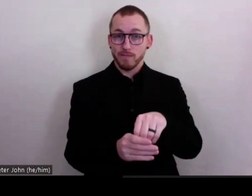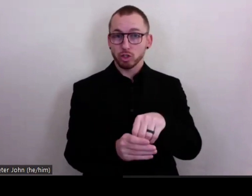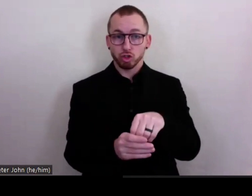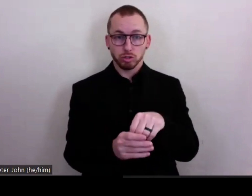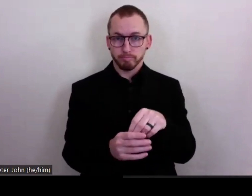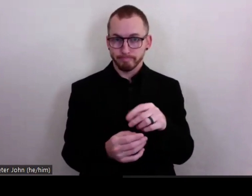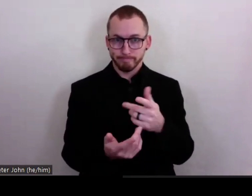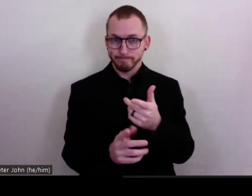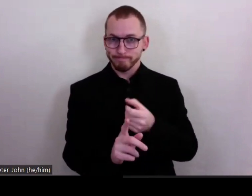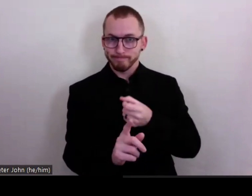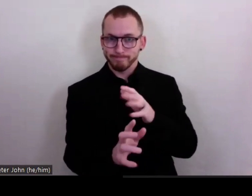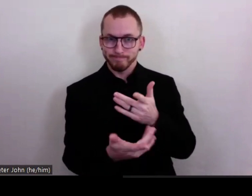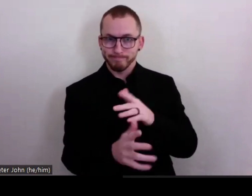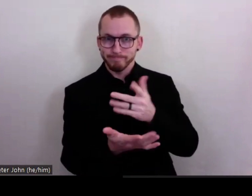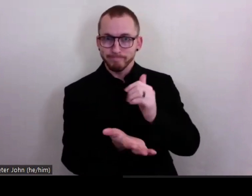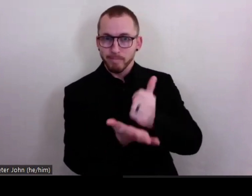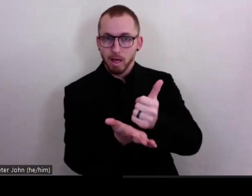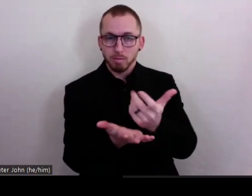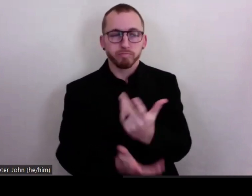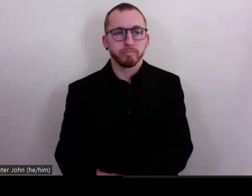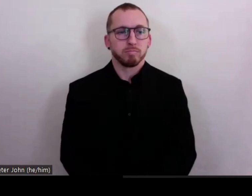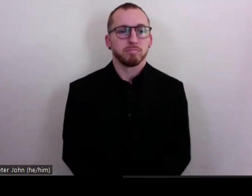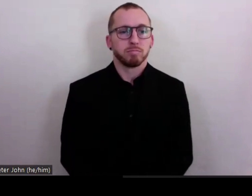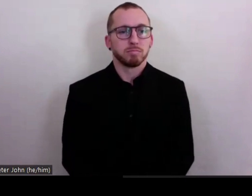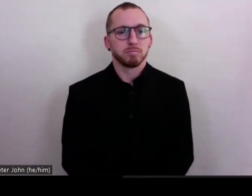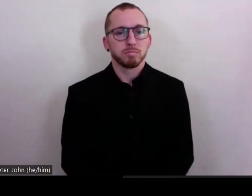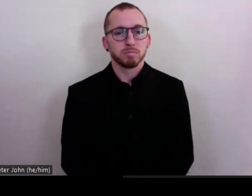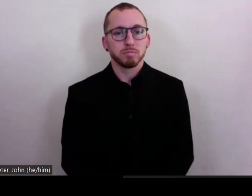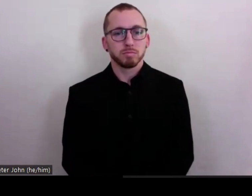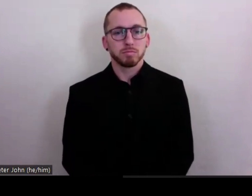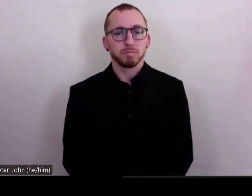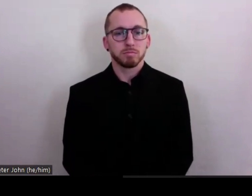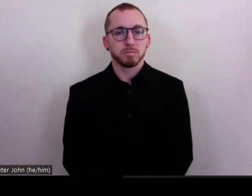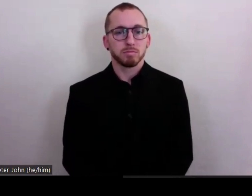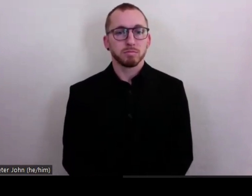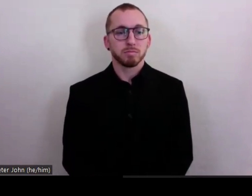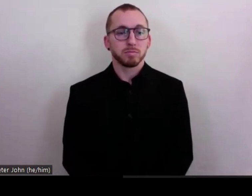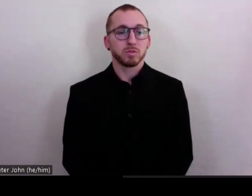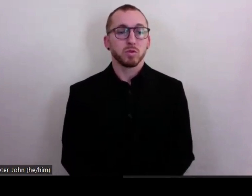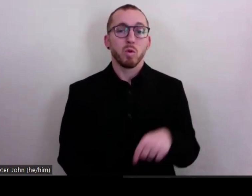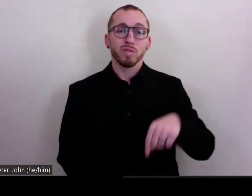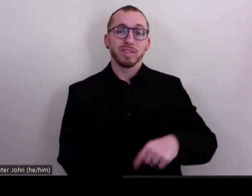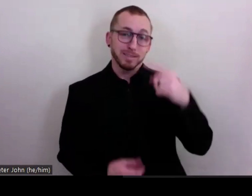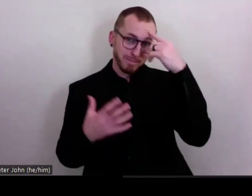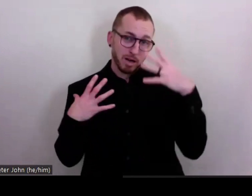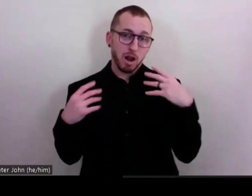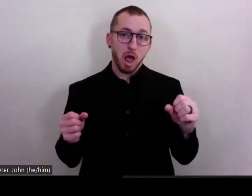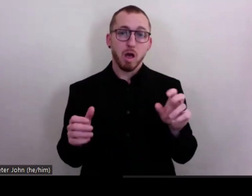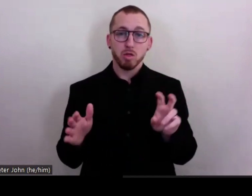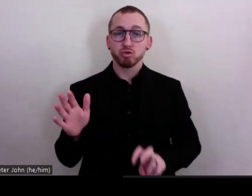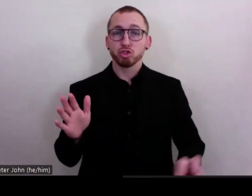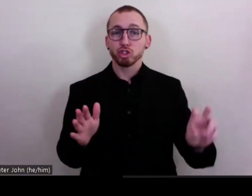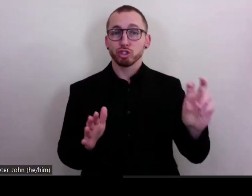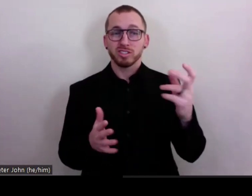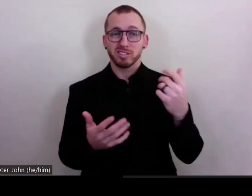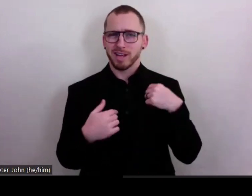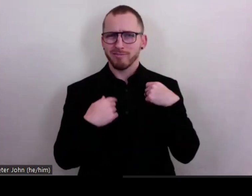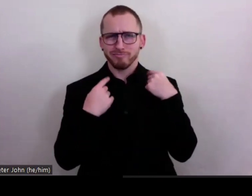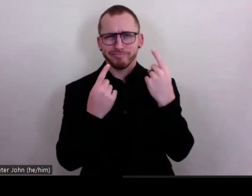when, for example, I have now been on this mental health journey probably since